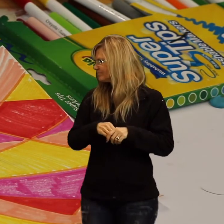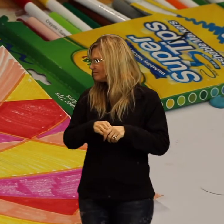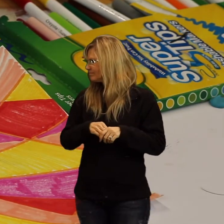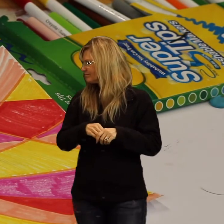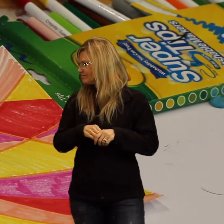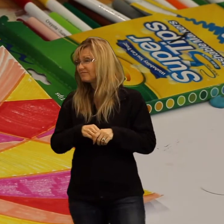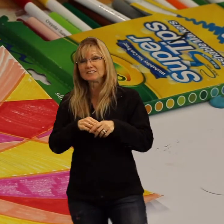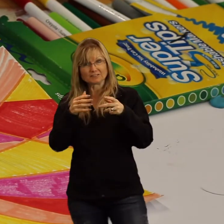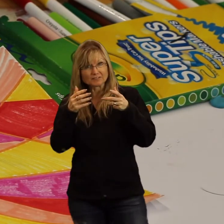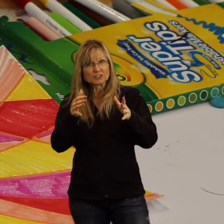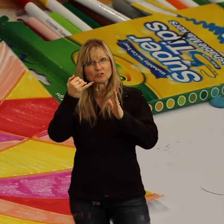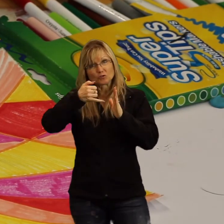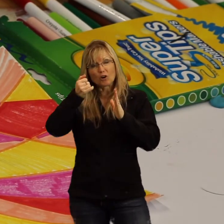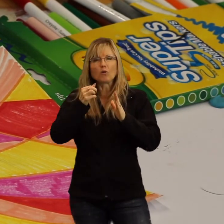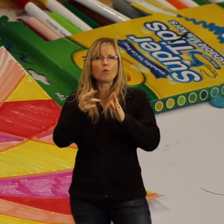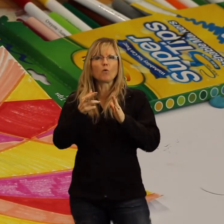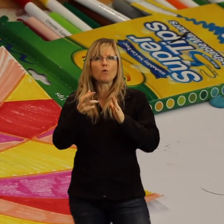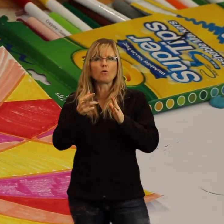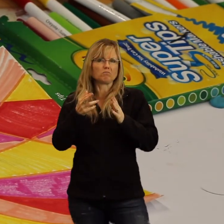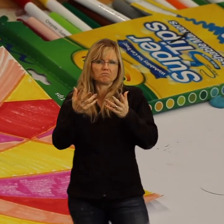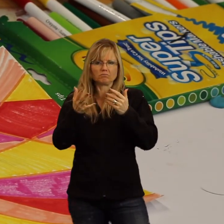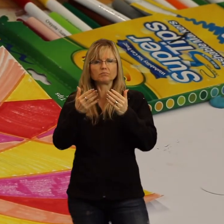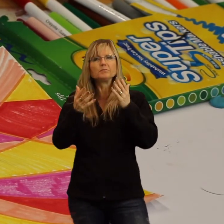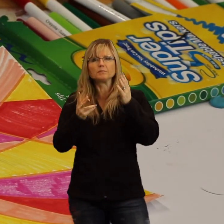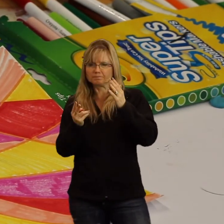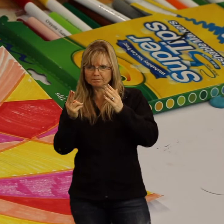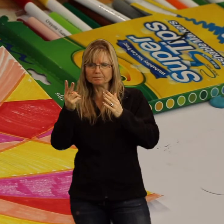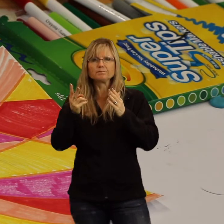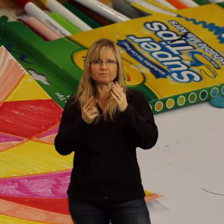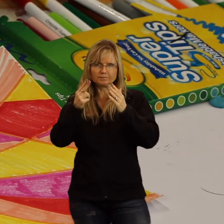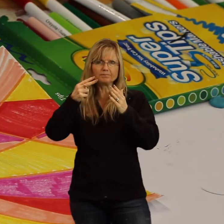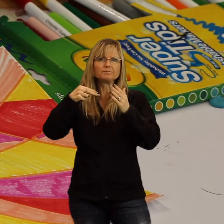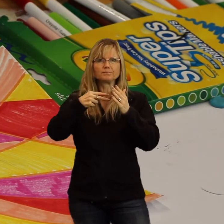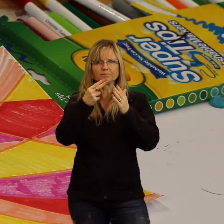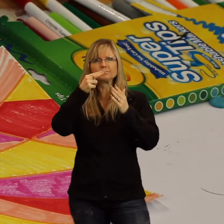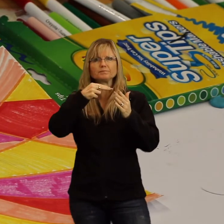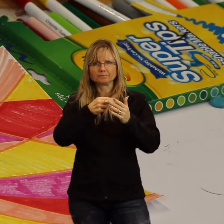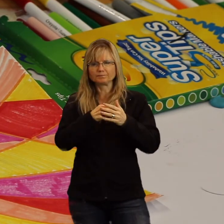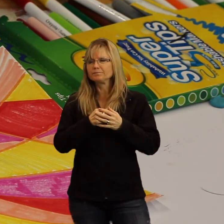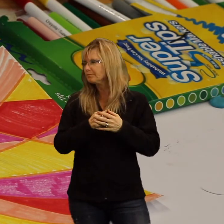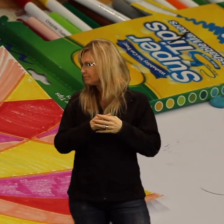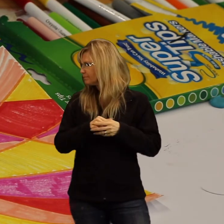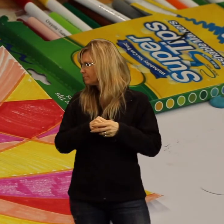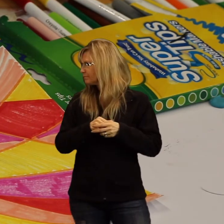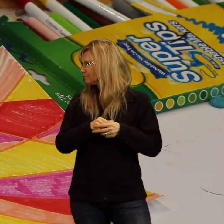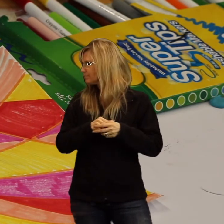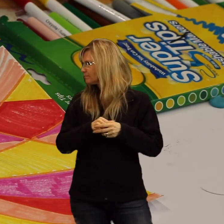So you have that same kind of idea. You're going to cut along